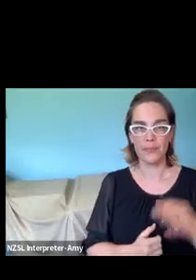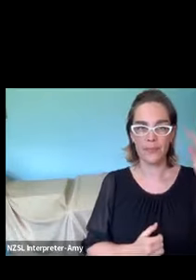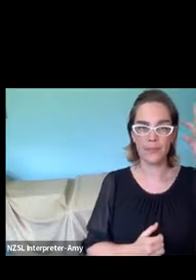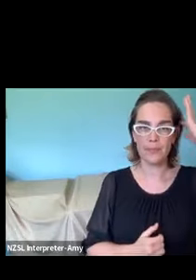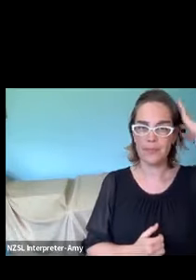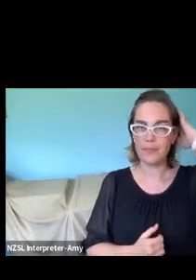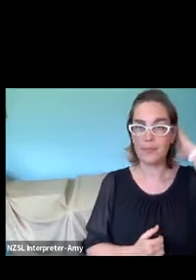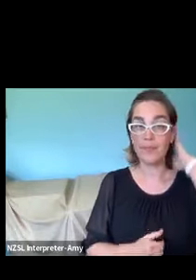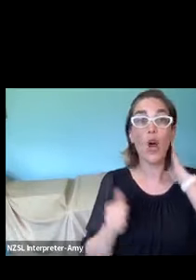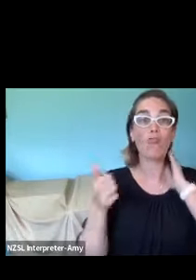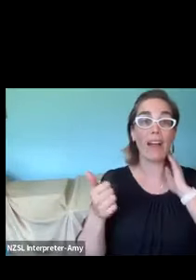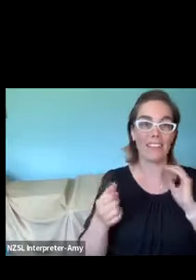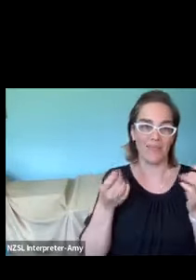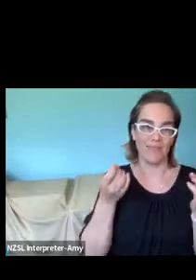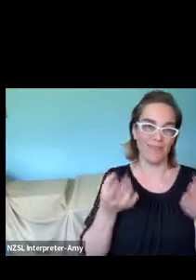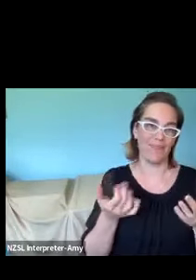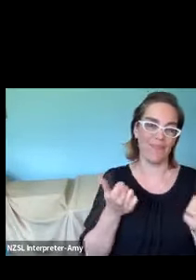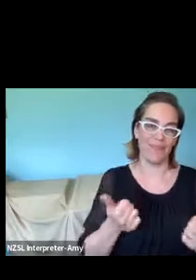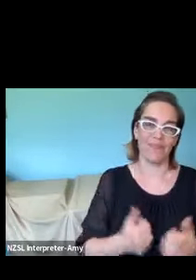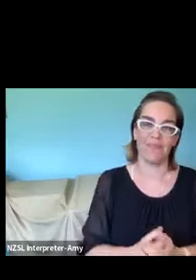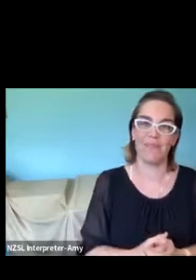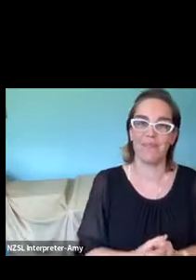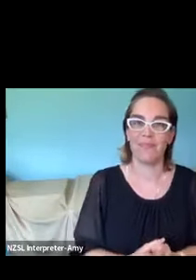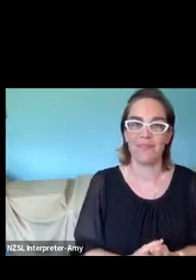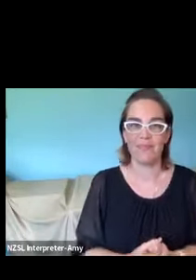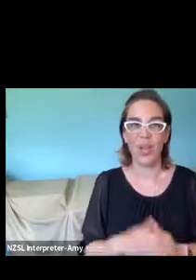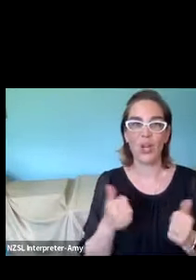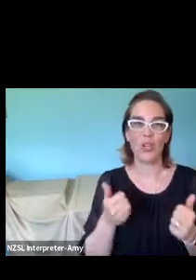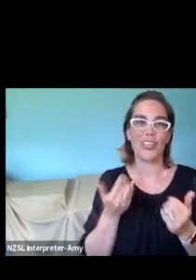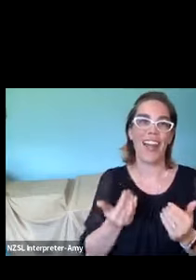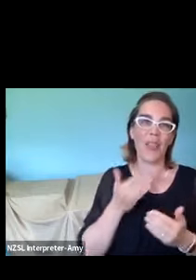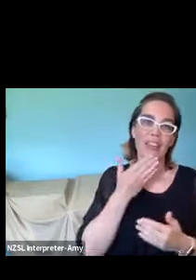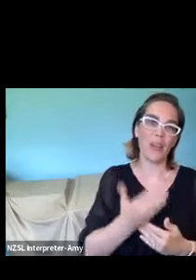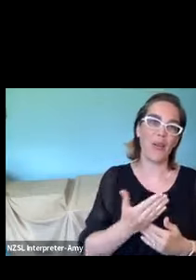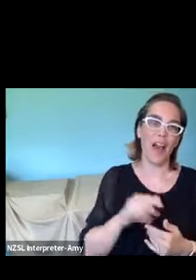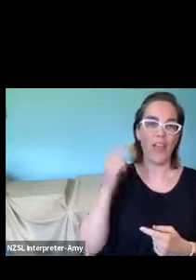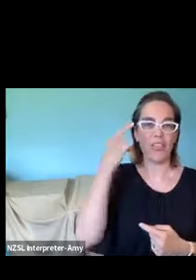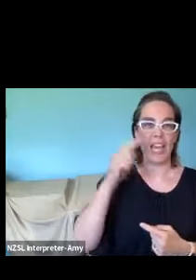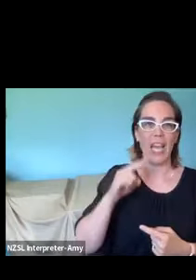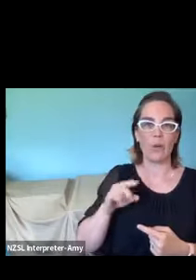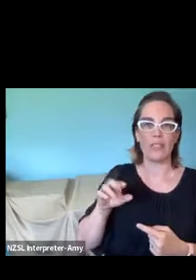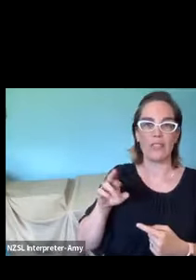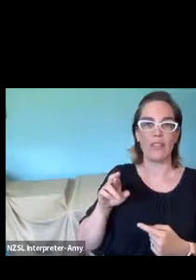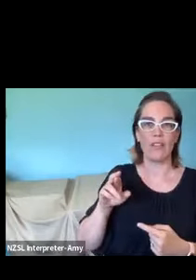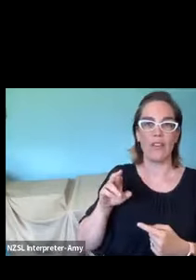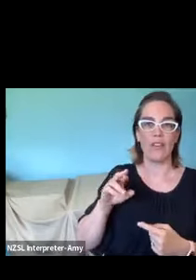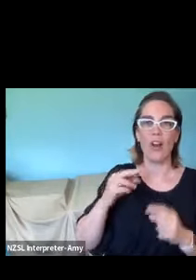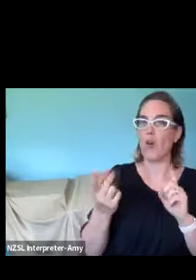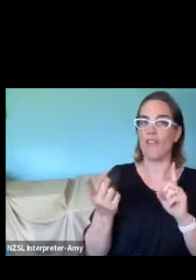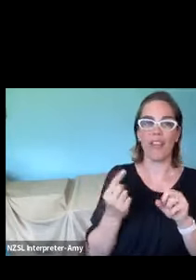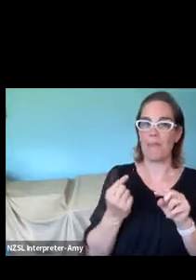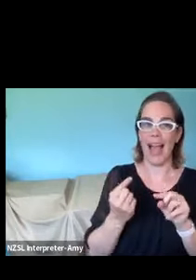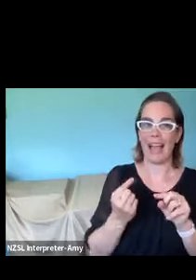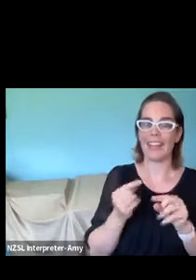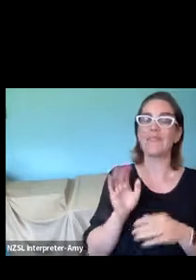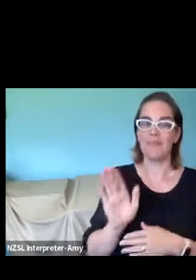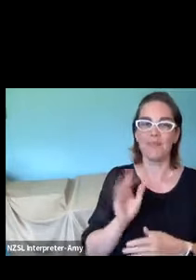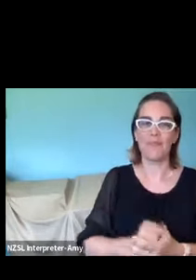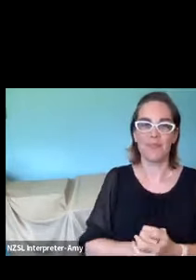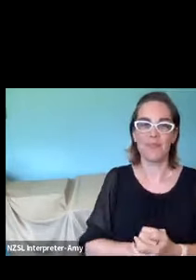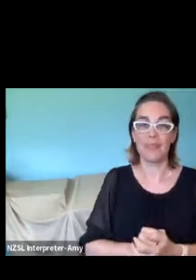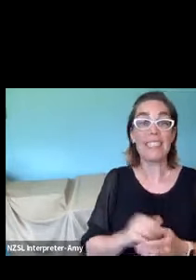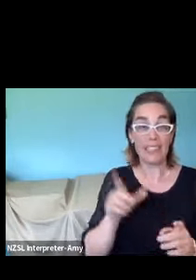Oh, there we go. Hold on. All good now. I think it's not feedbacking. Right. Can Awesome.